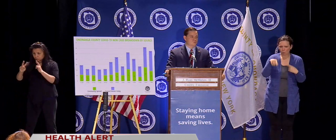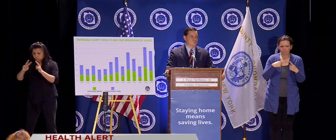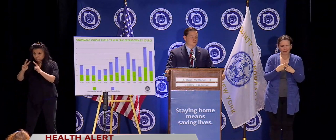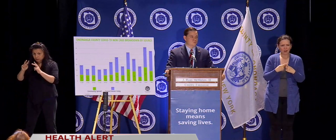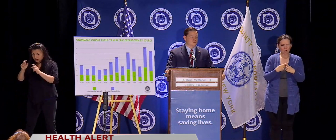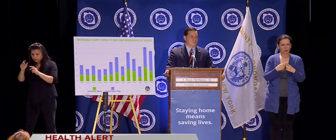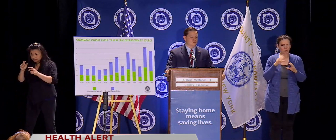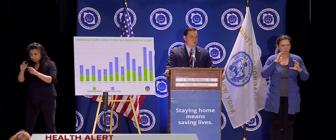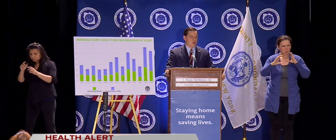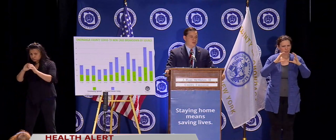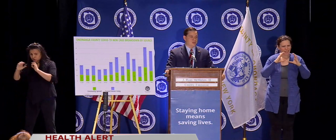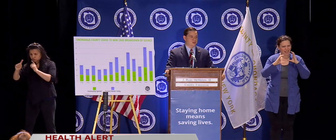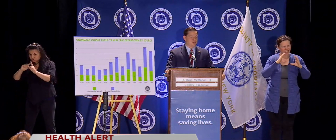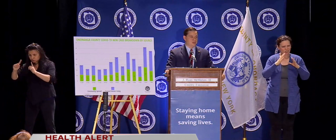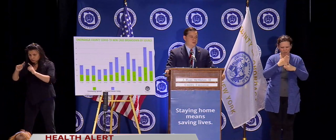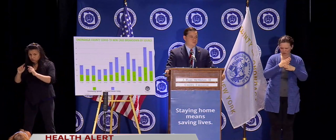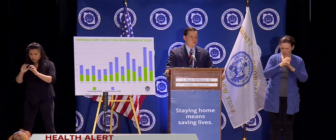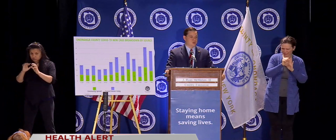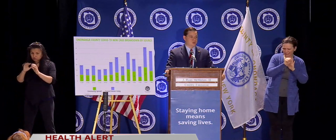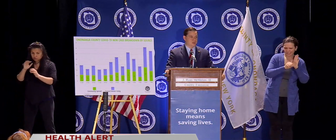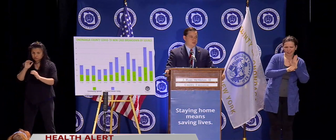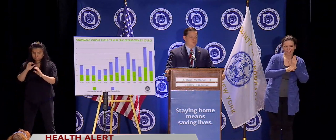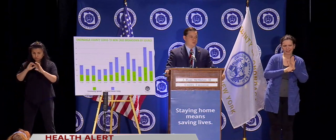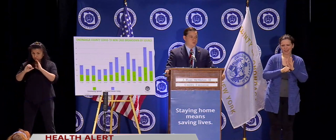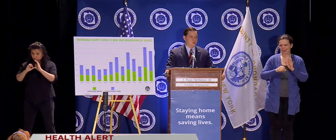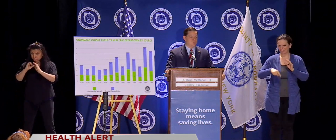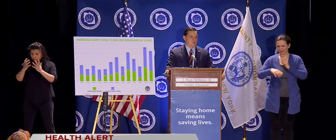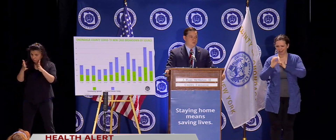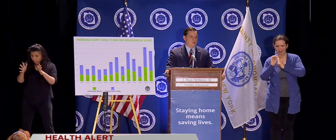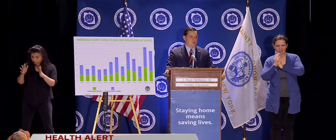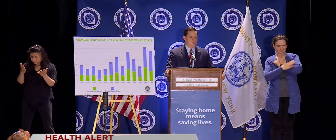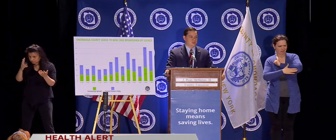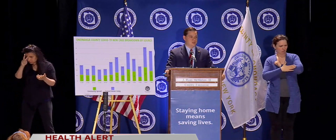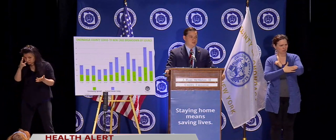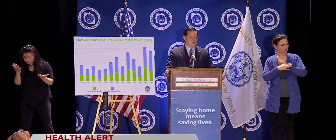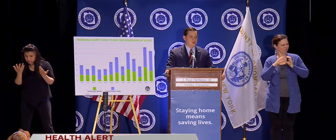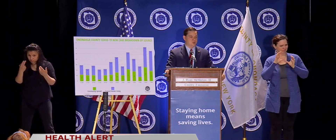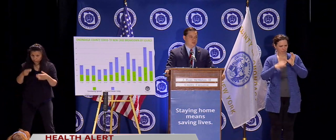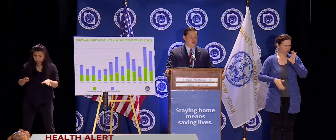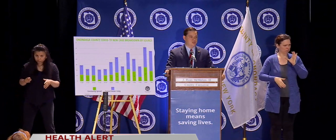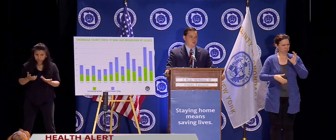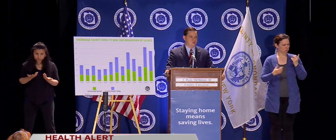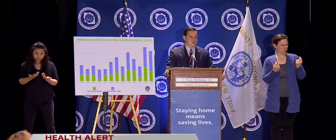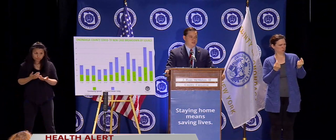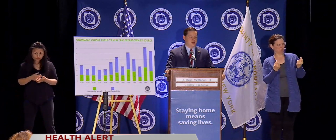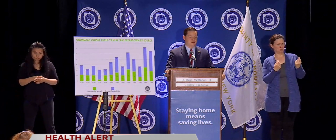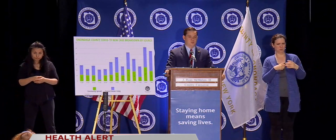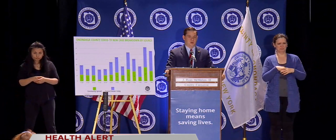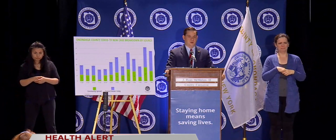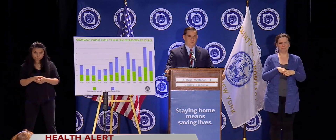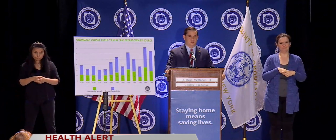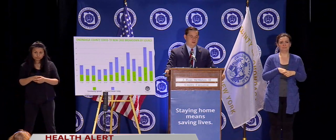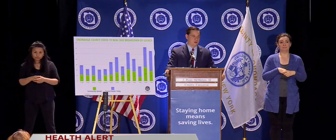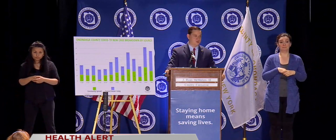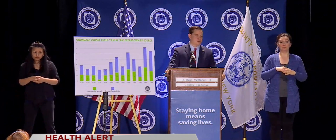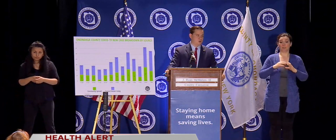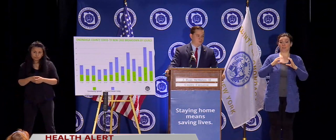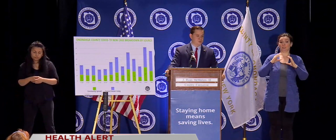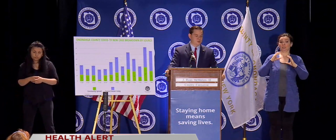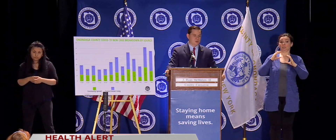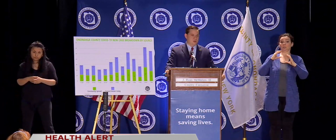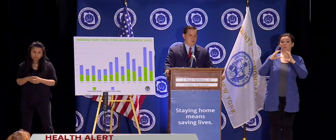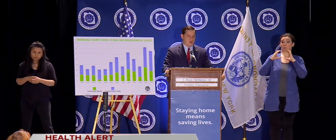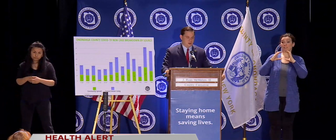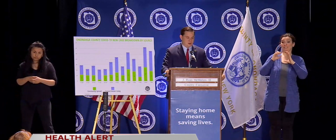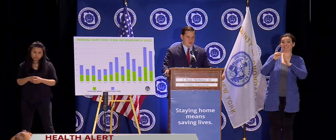happened there? I think certainly the communication with the state health department related to nursing